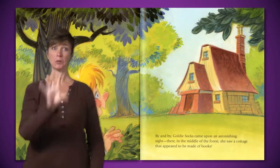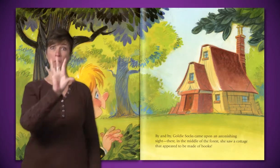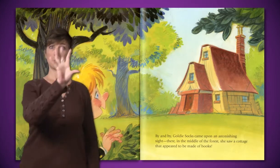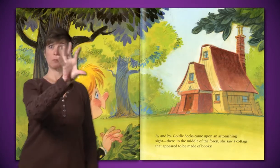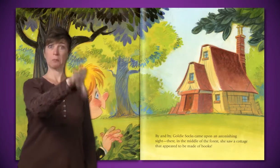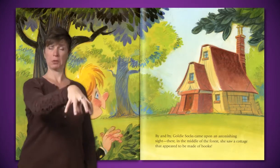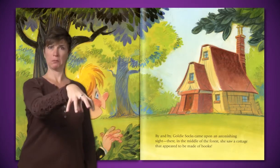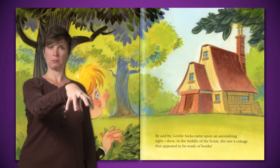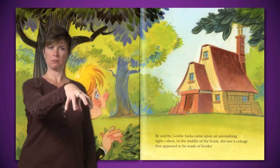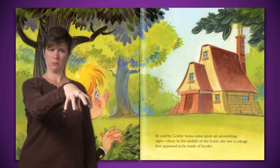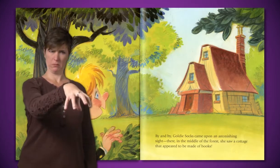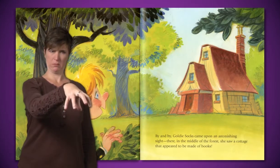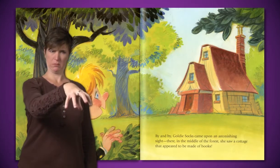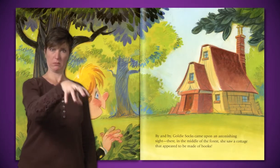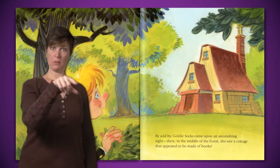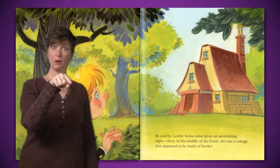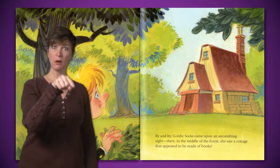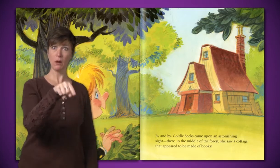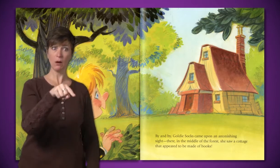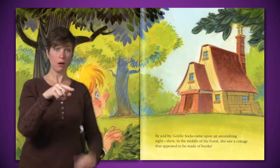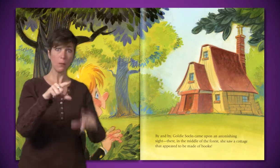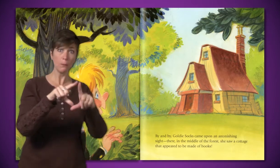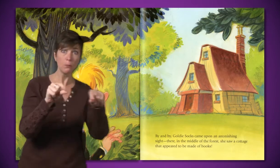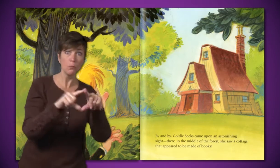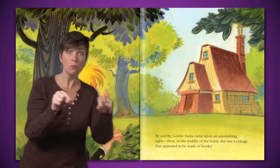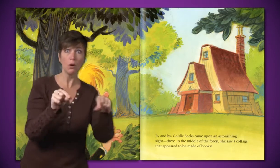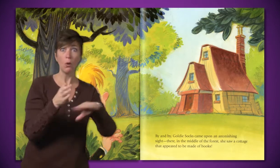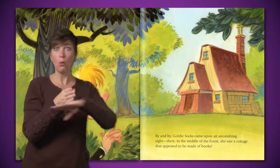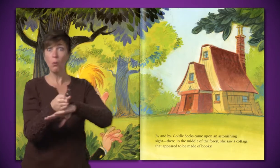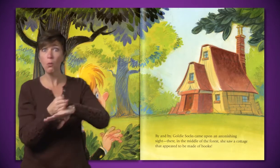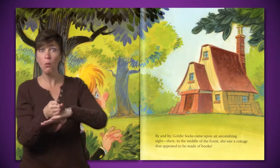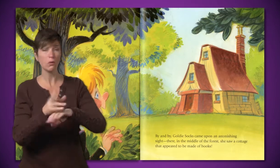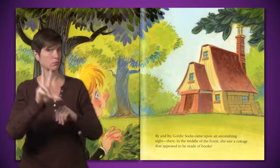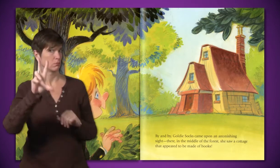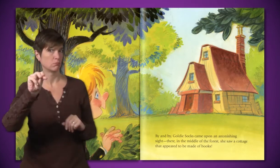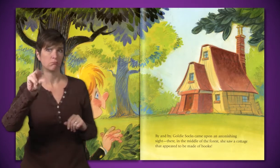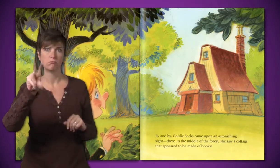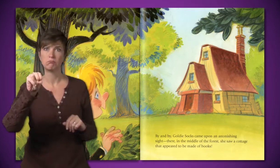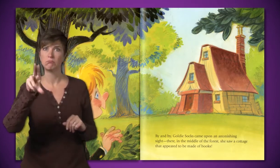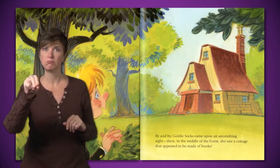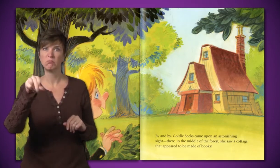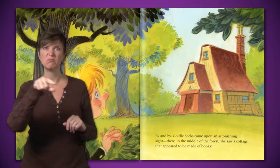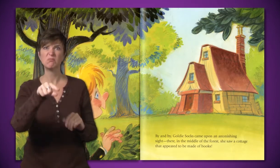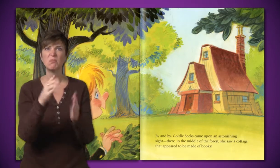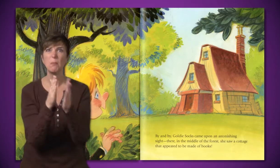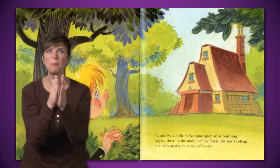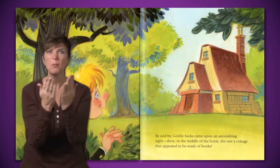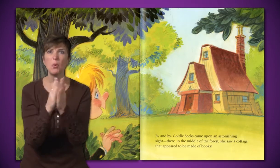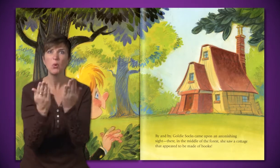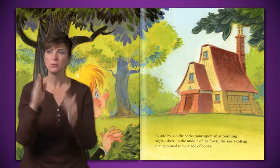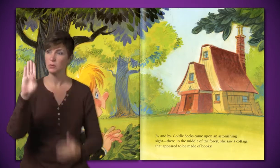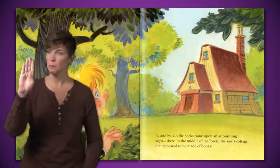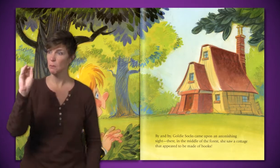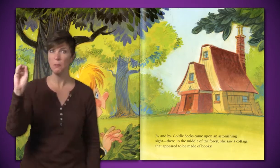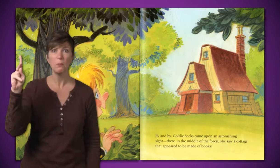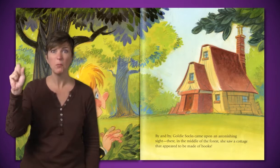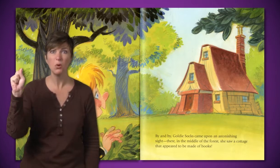Goldie Socks came upon an astonishing sight. There, in the middle of the